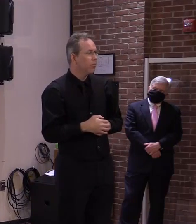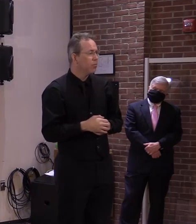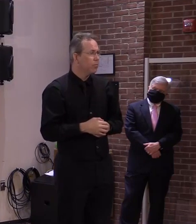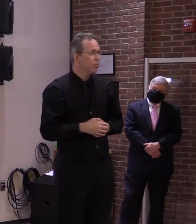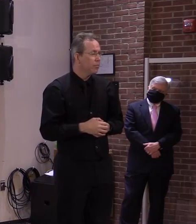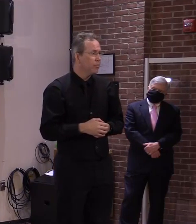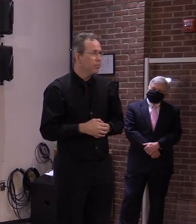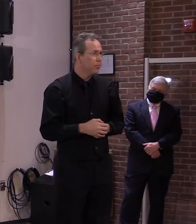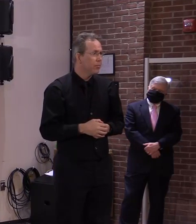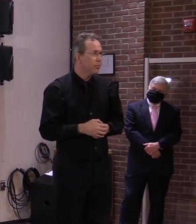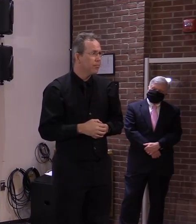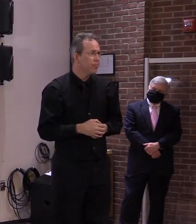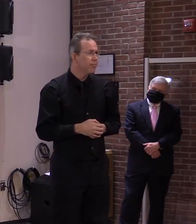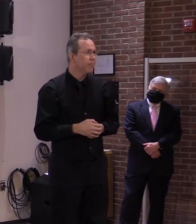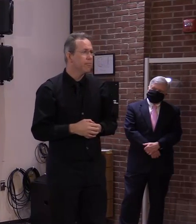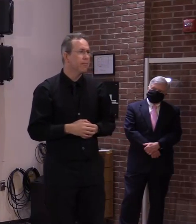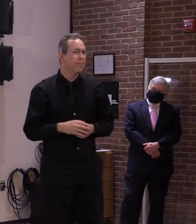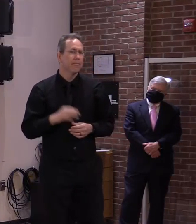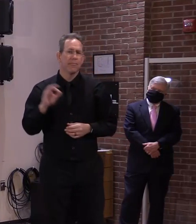Okay, thanks very much.